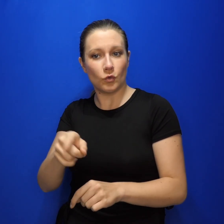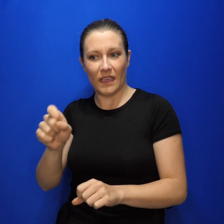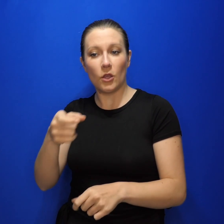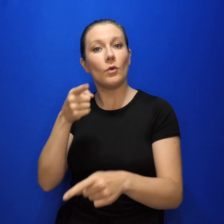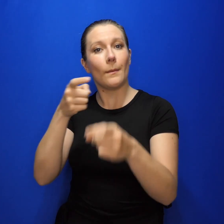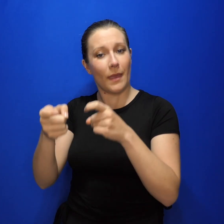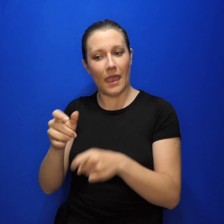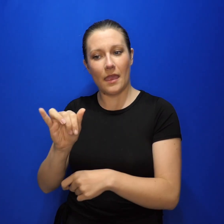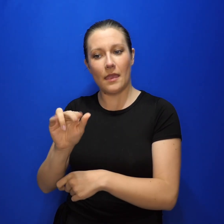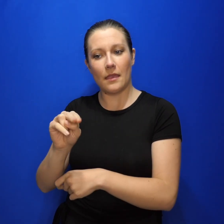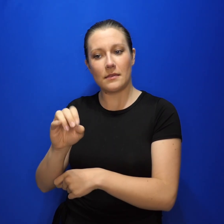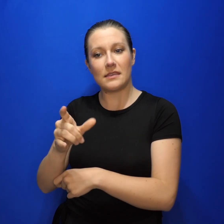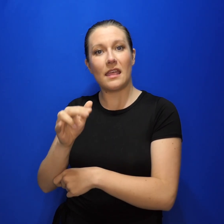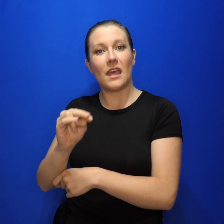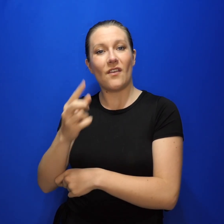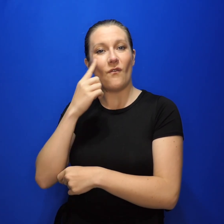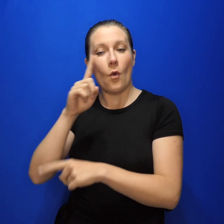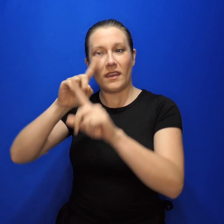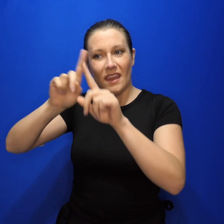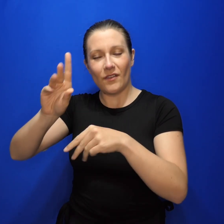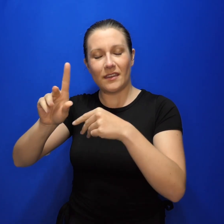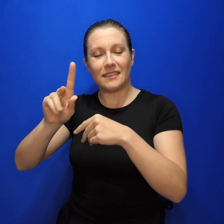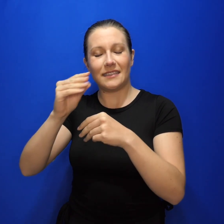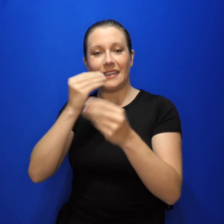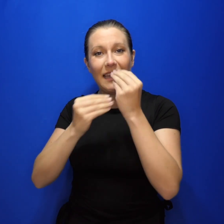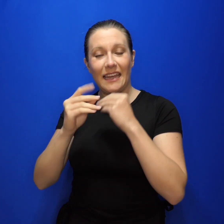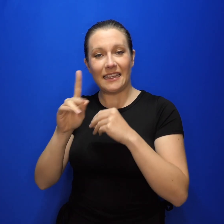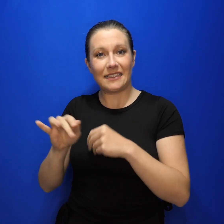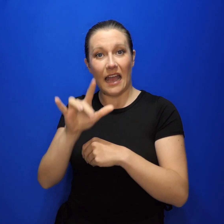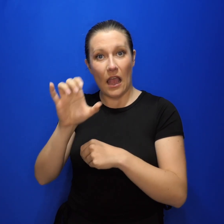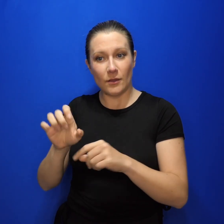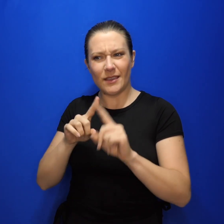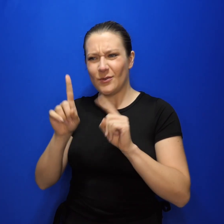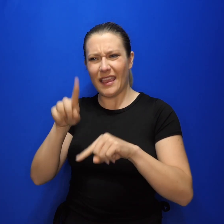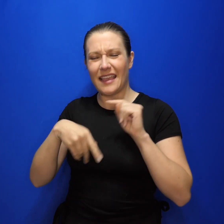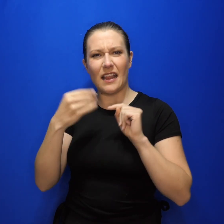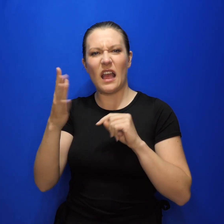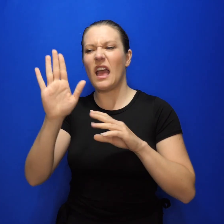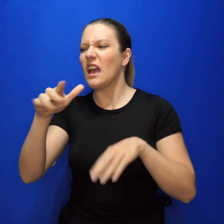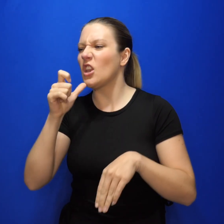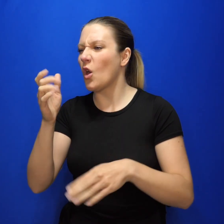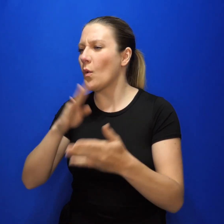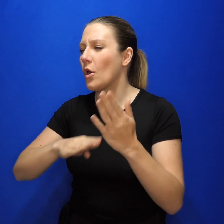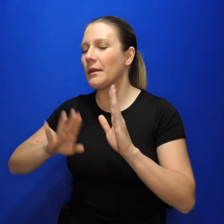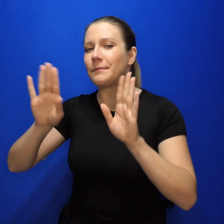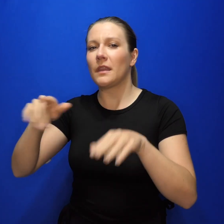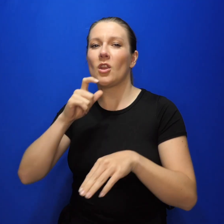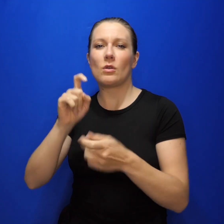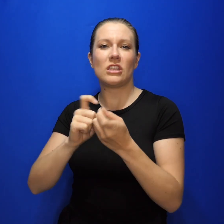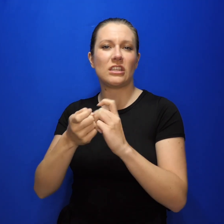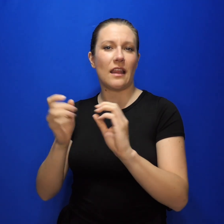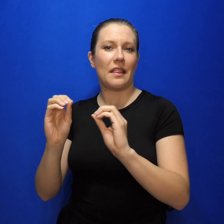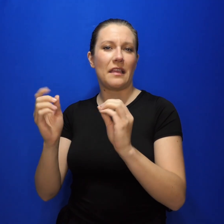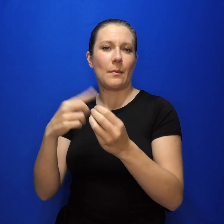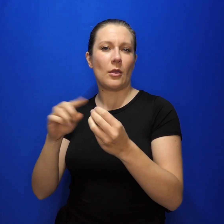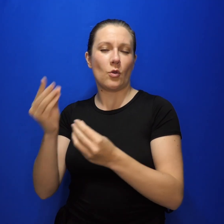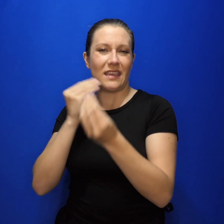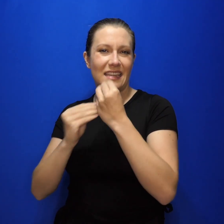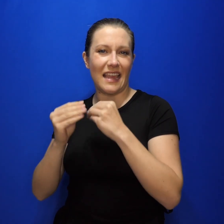insulin for different eating styles, but you can't just tell somebody, don't worry. You don't have to change how you eat,